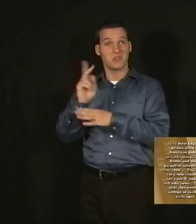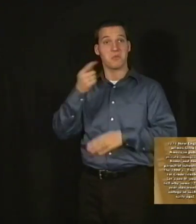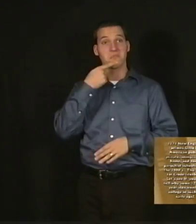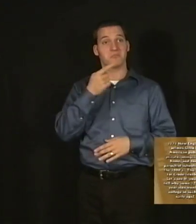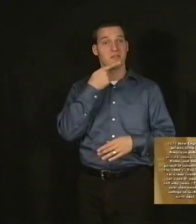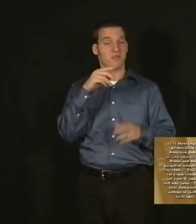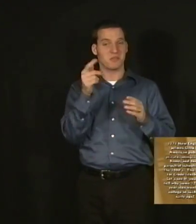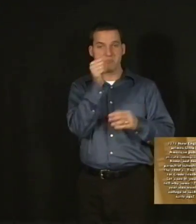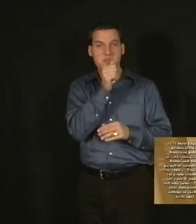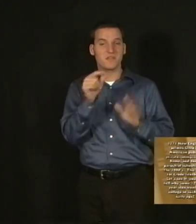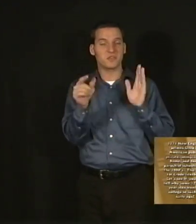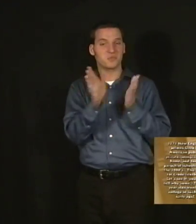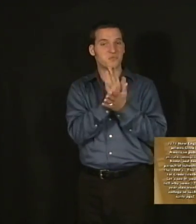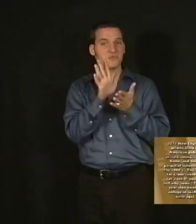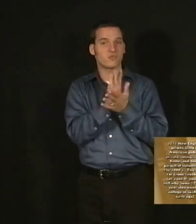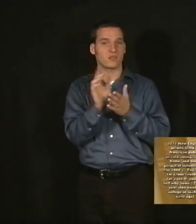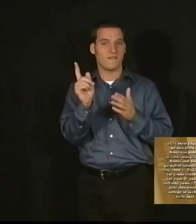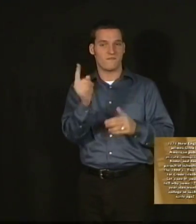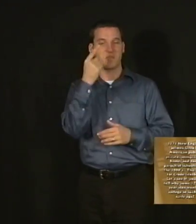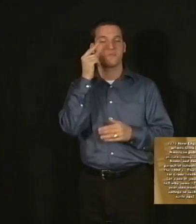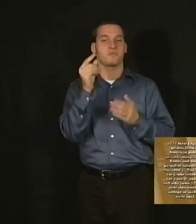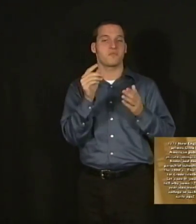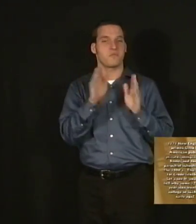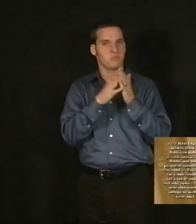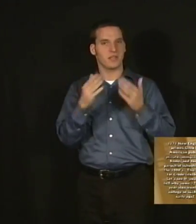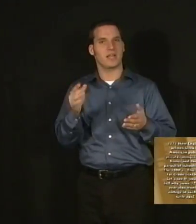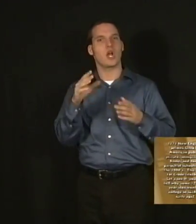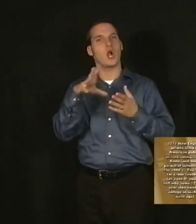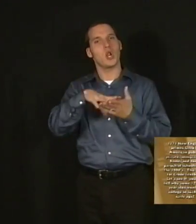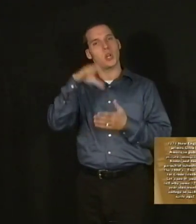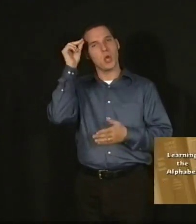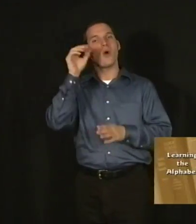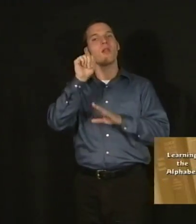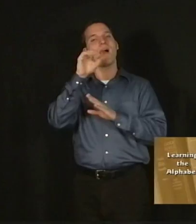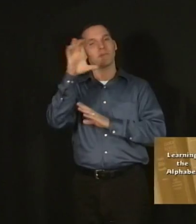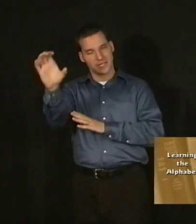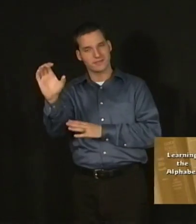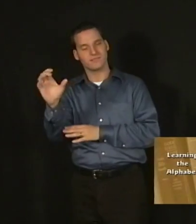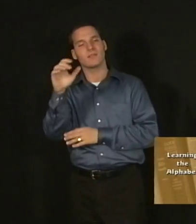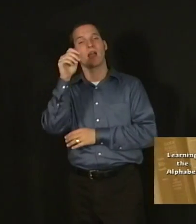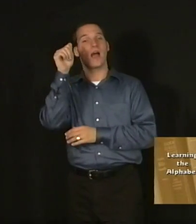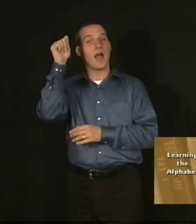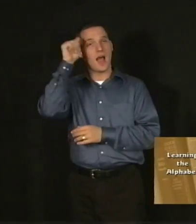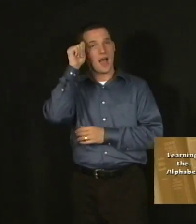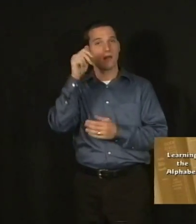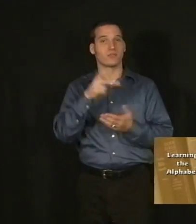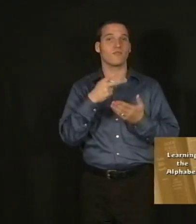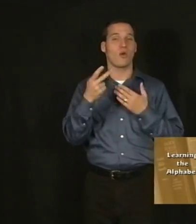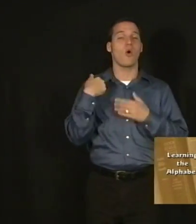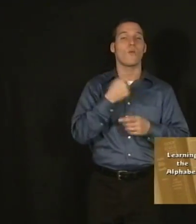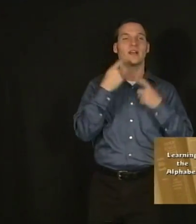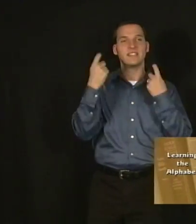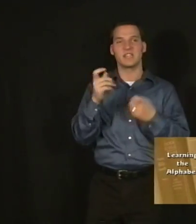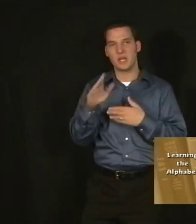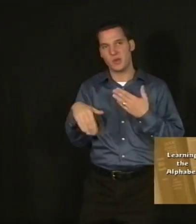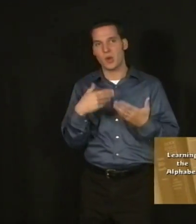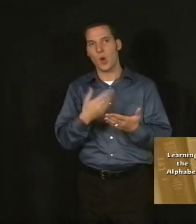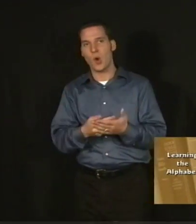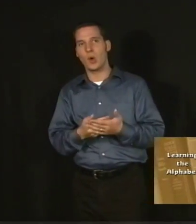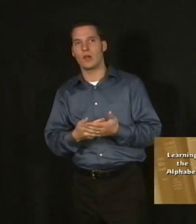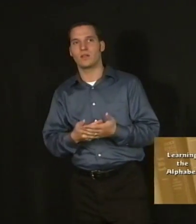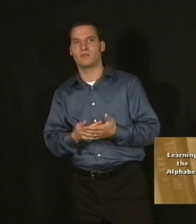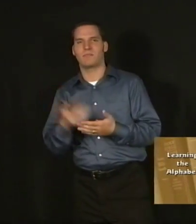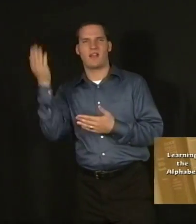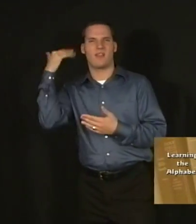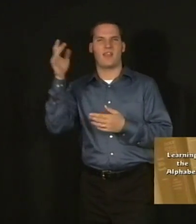public, private schools. It's a first grade textbook. Here's how they learn the alphabet. In Adam's fall, we sinned all. Back then they made the S like a